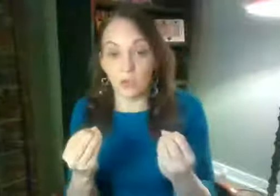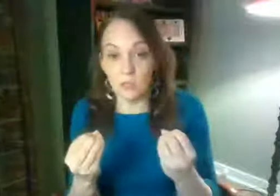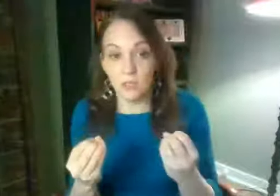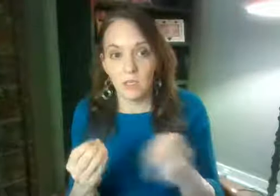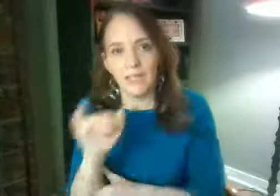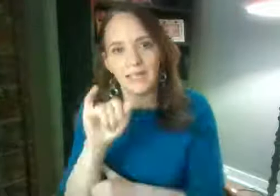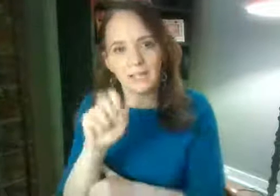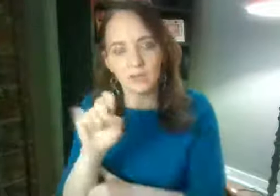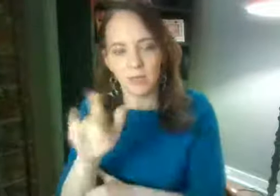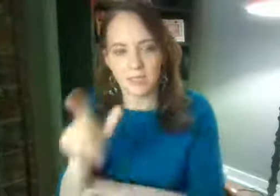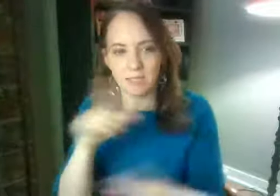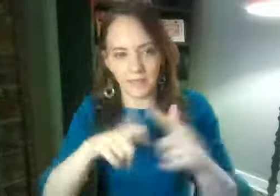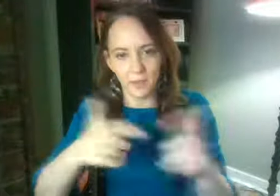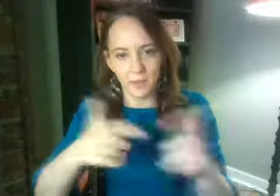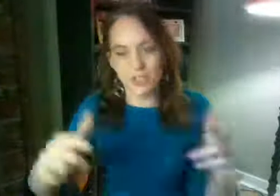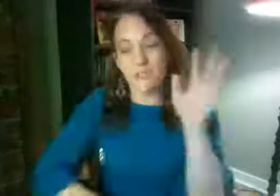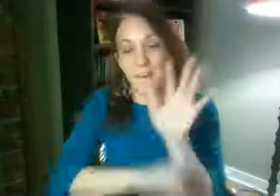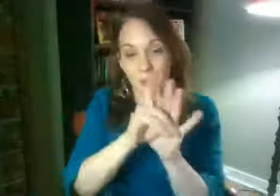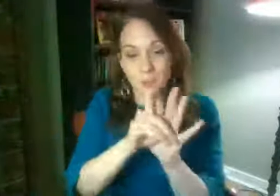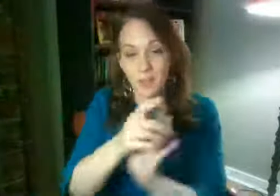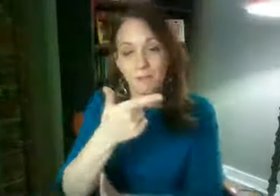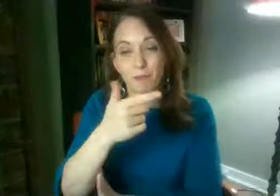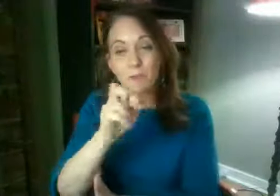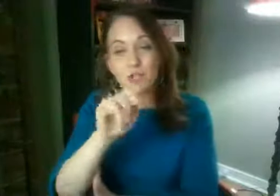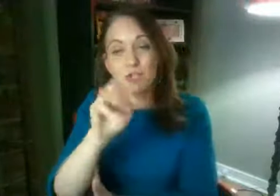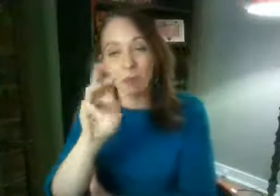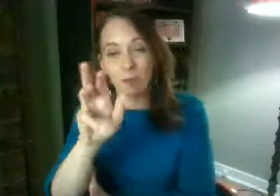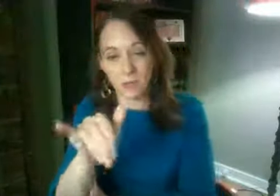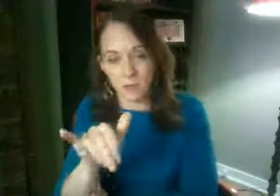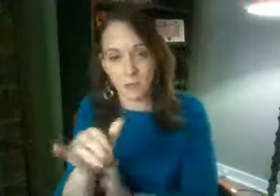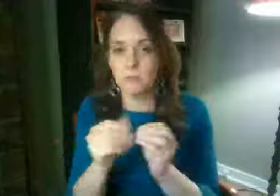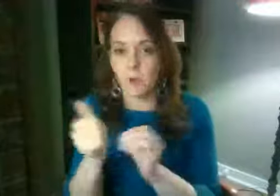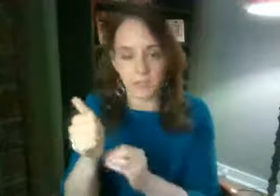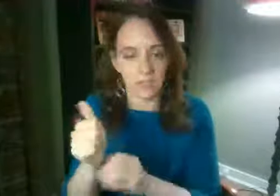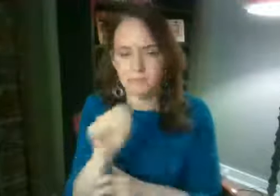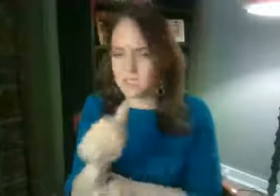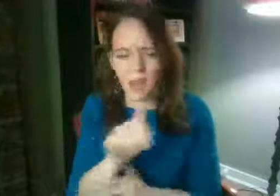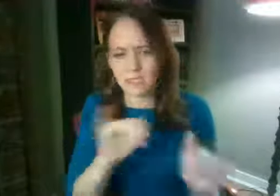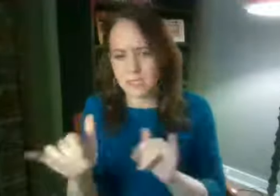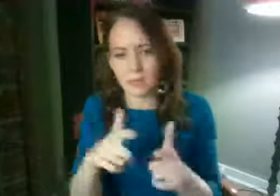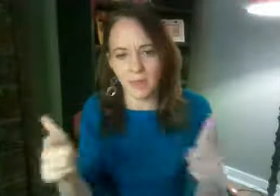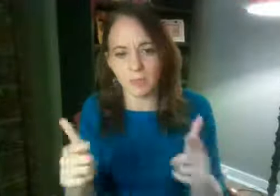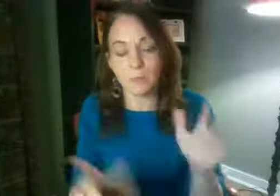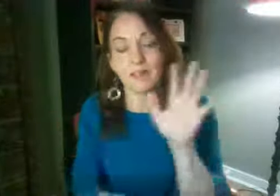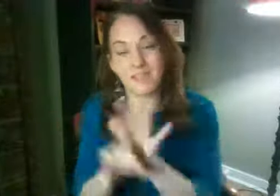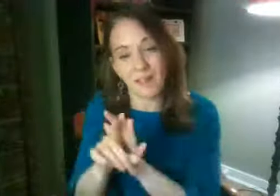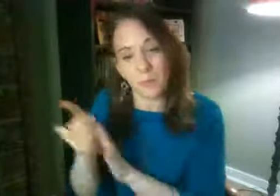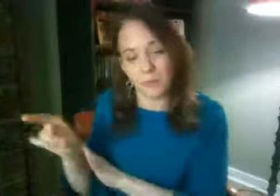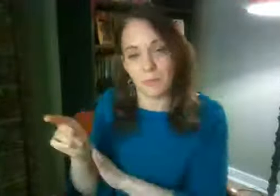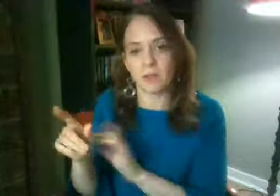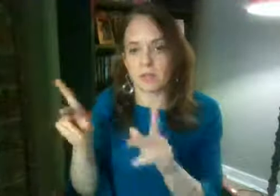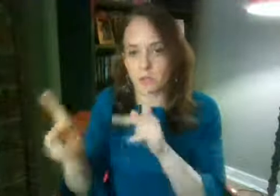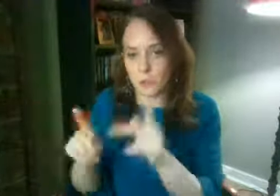So, Israeli Sign Language developed from Germany, mostly. It's not the same language, but it developed from there because that's where